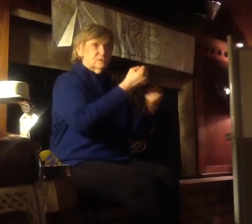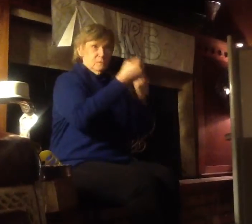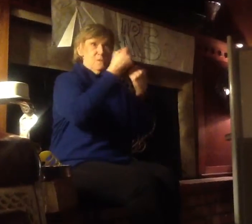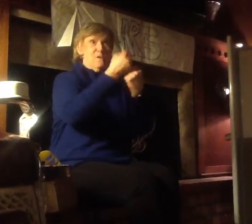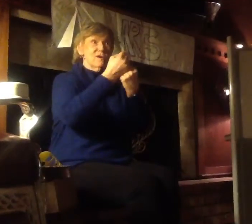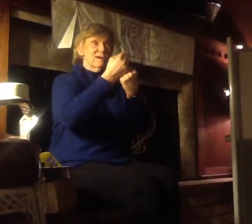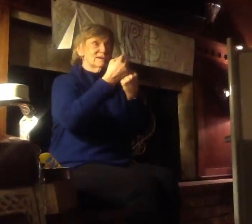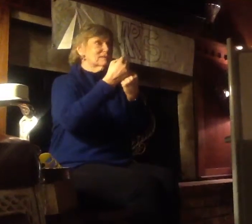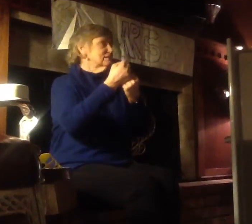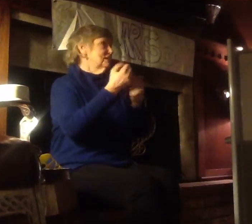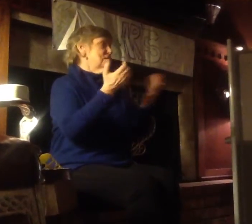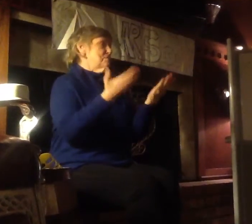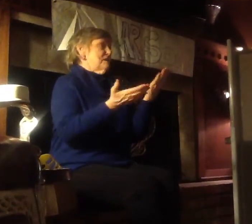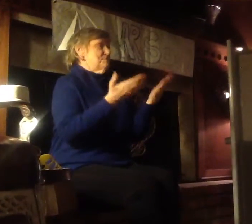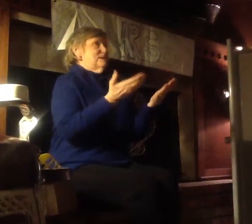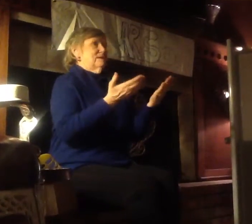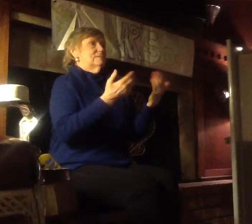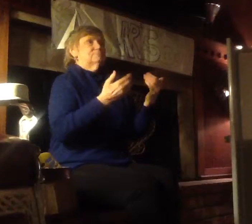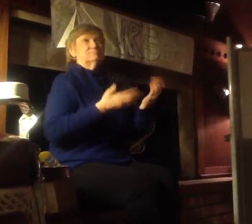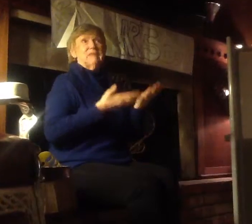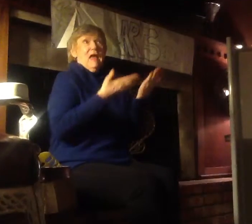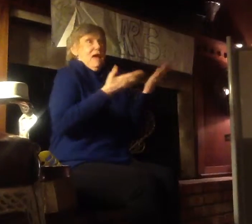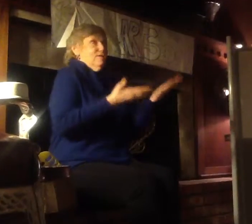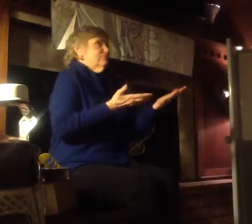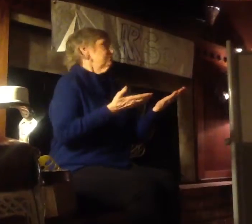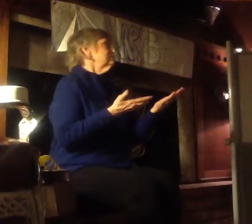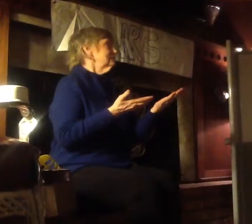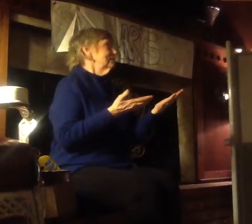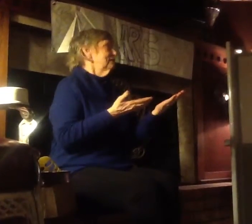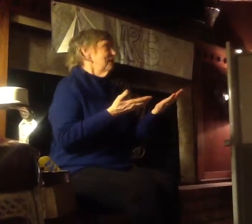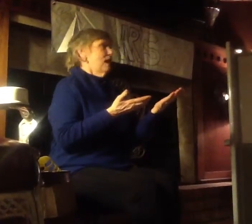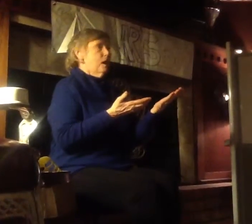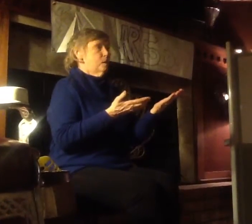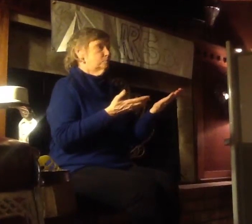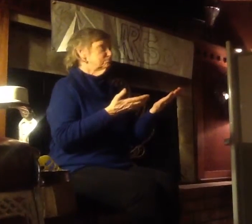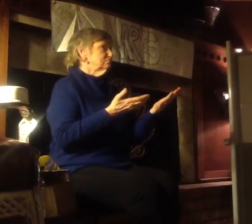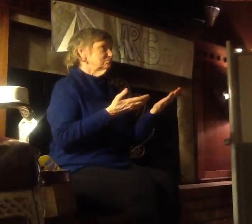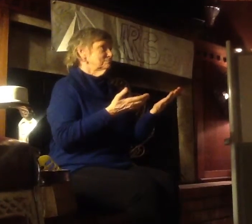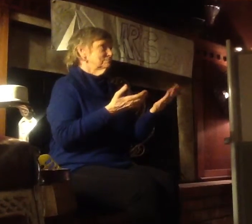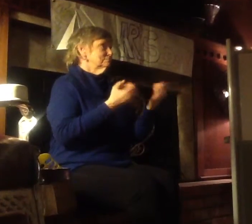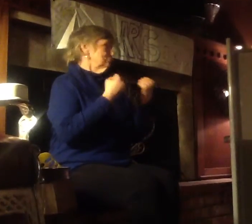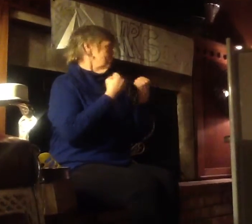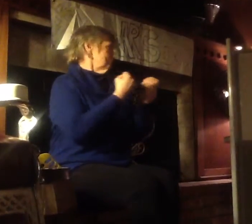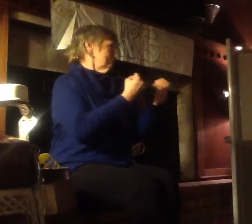to support, maybe have